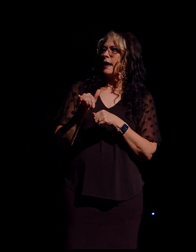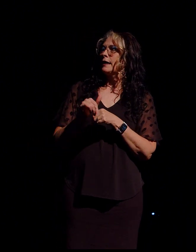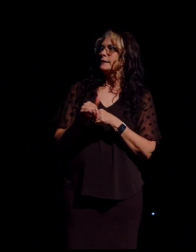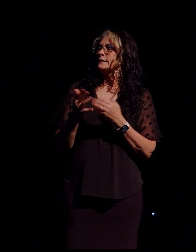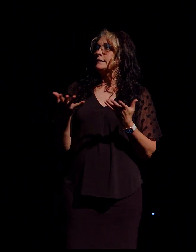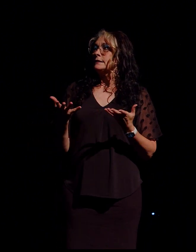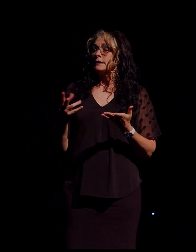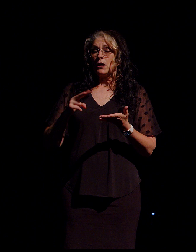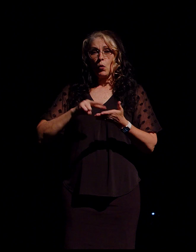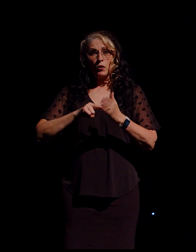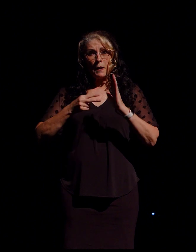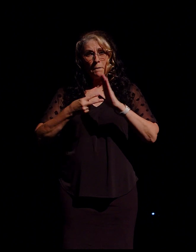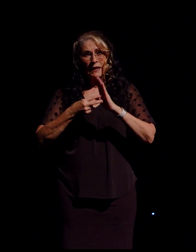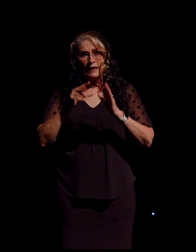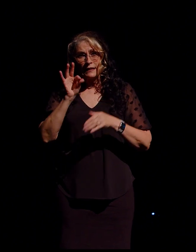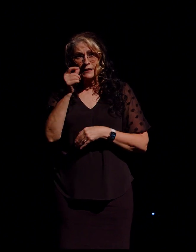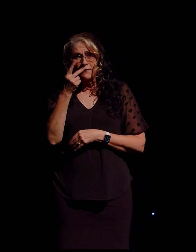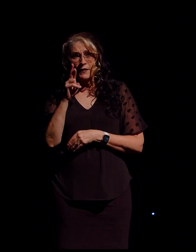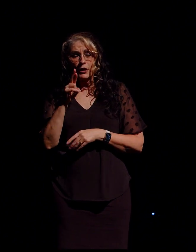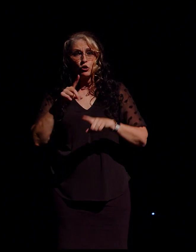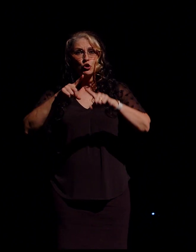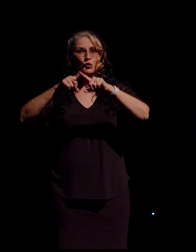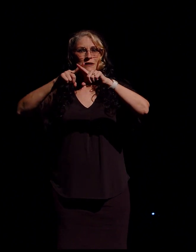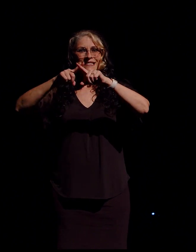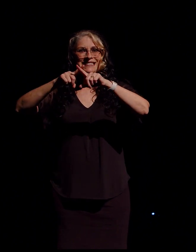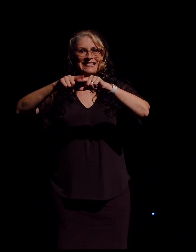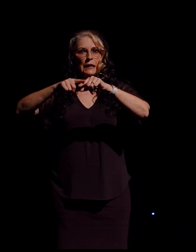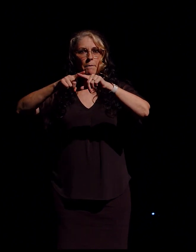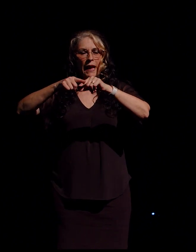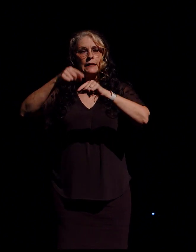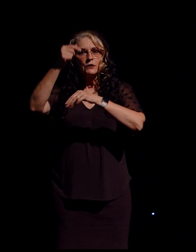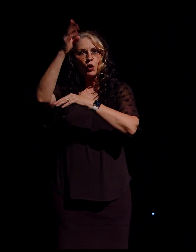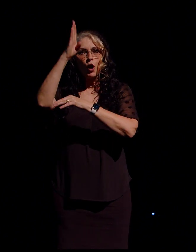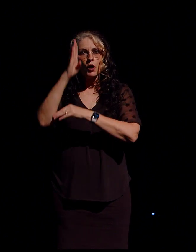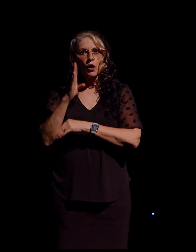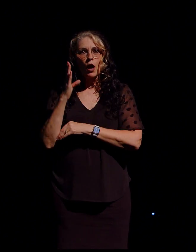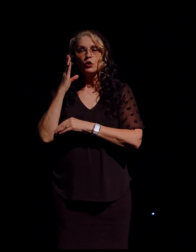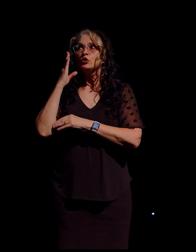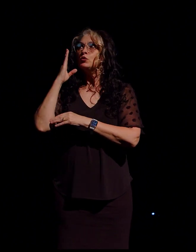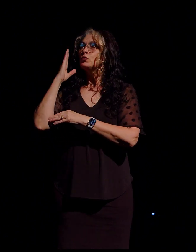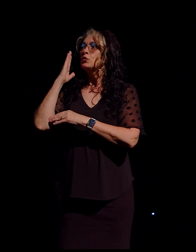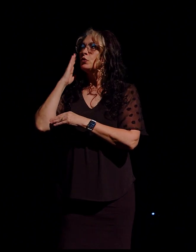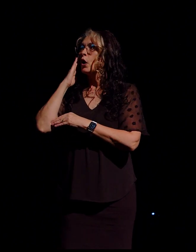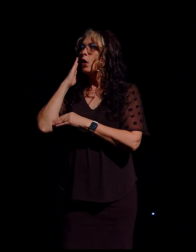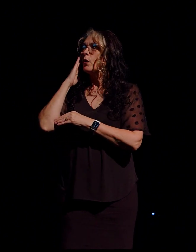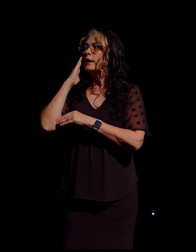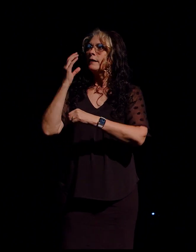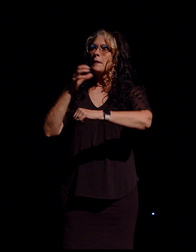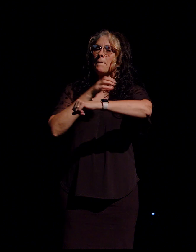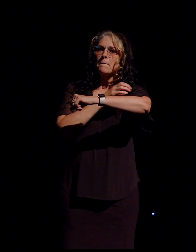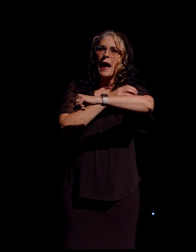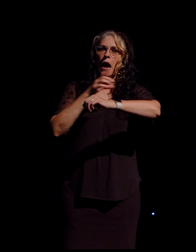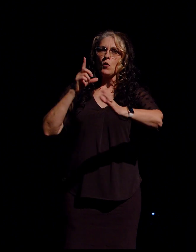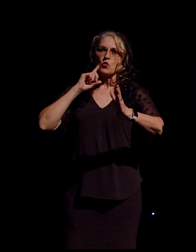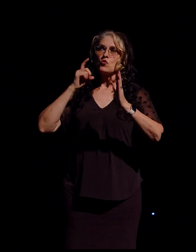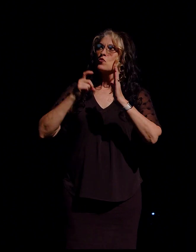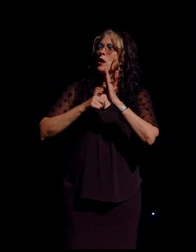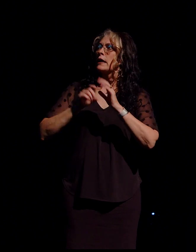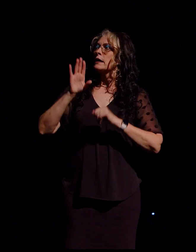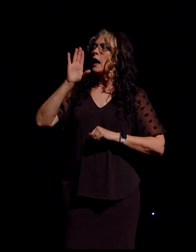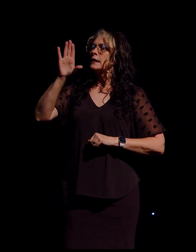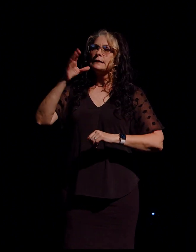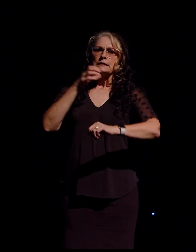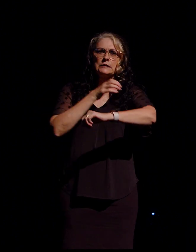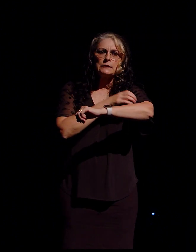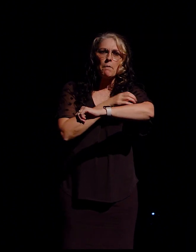Well, it does mean to me depending on God, knowing how powerful He is, recognizing how powerful He